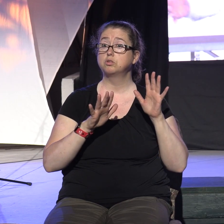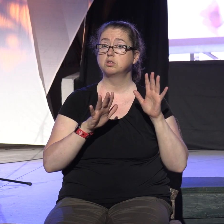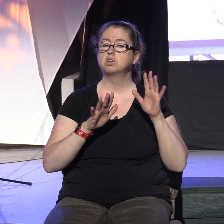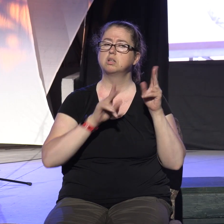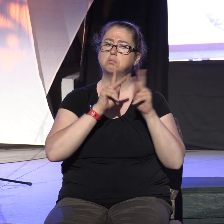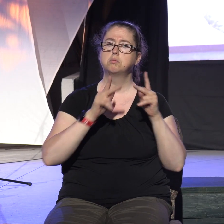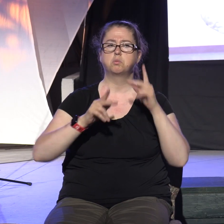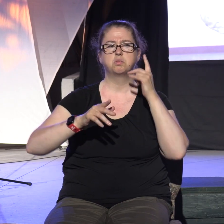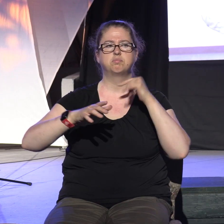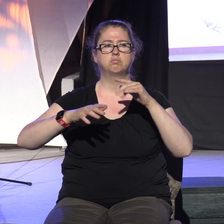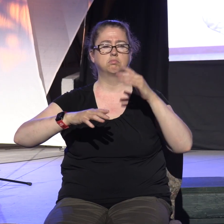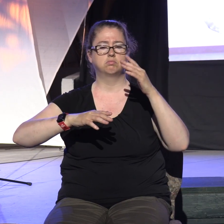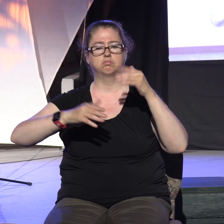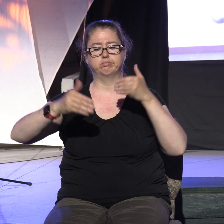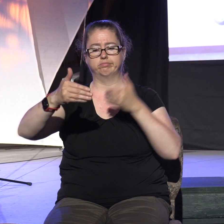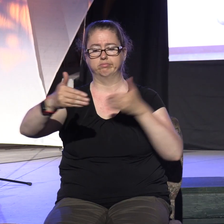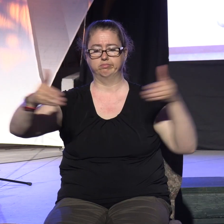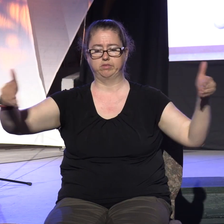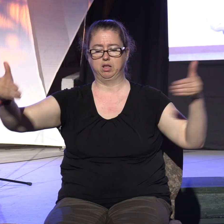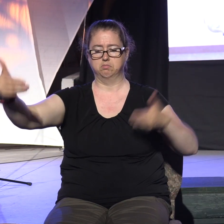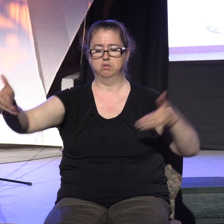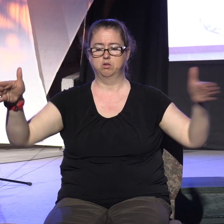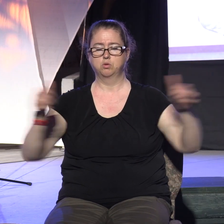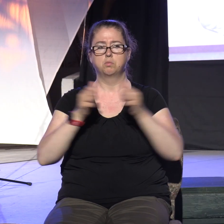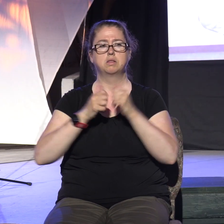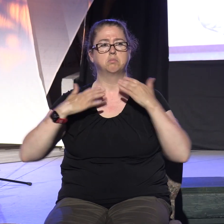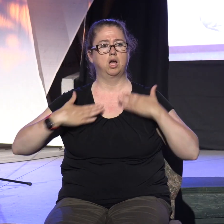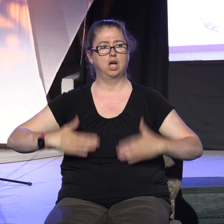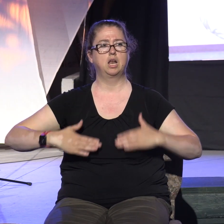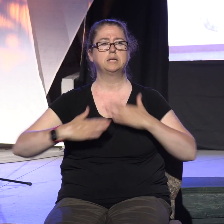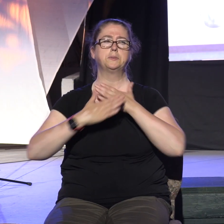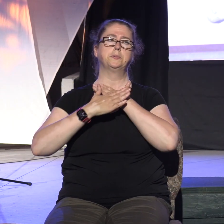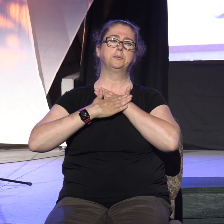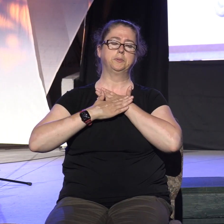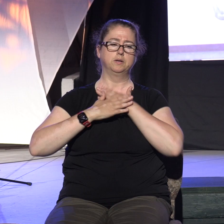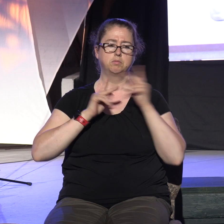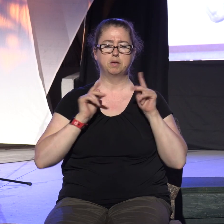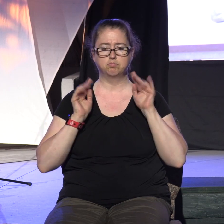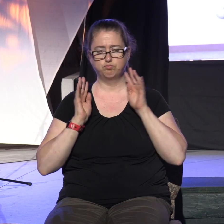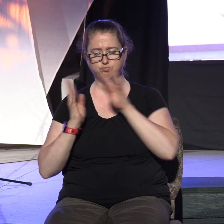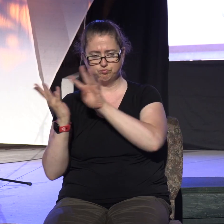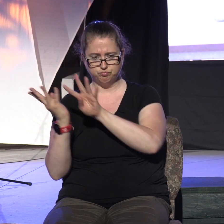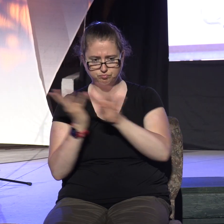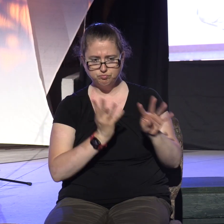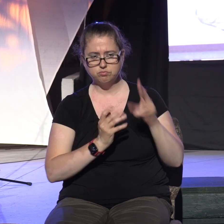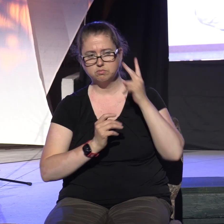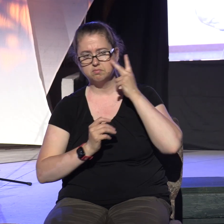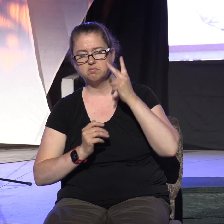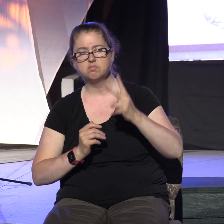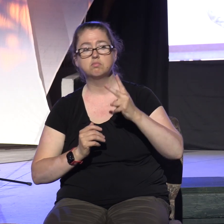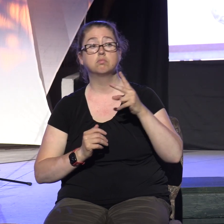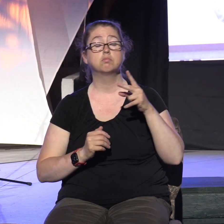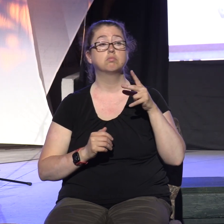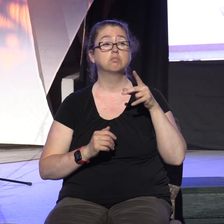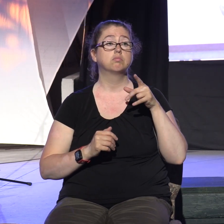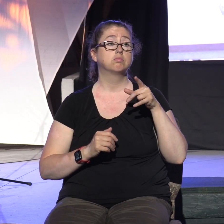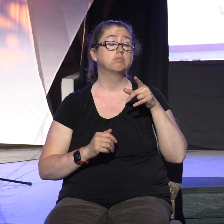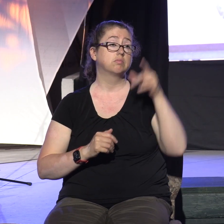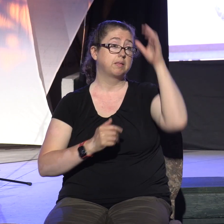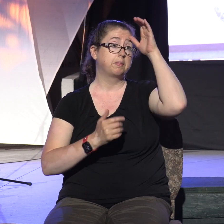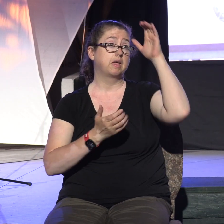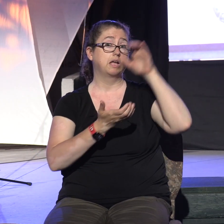for well over 50 years. And I struggled in that moment because I didn't know if maybe I should